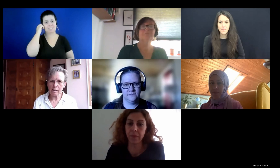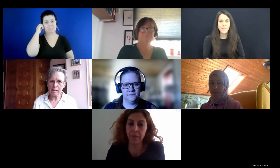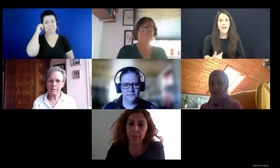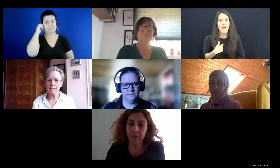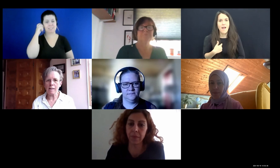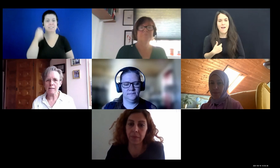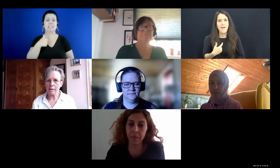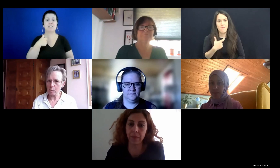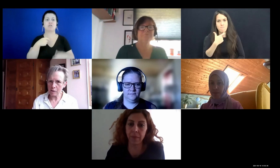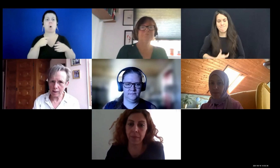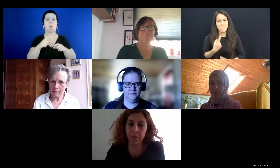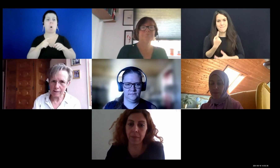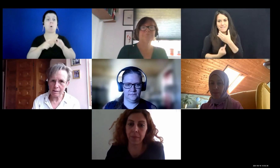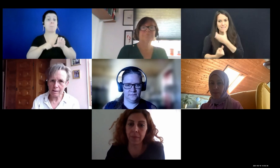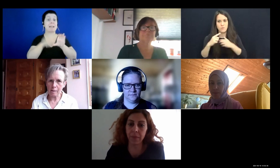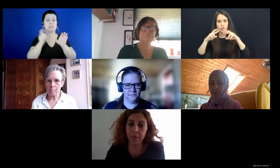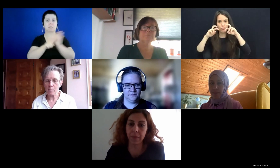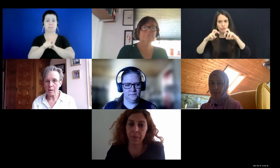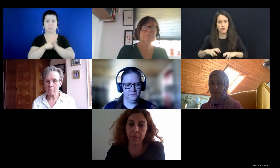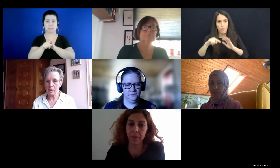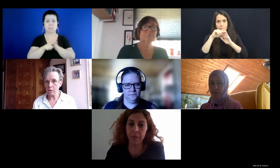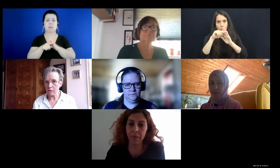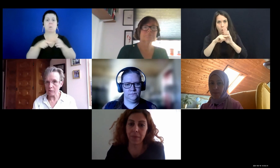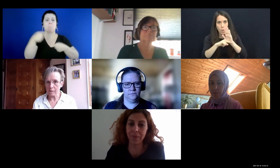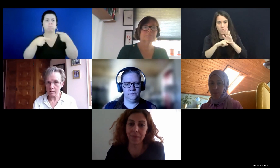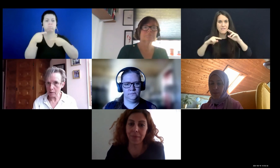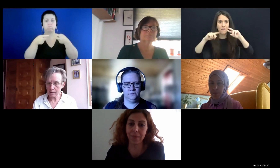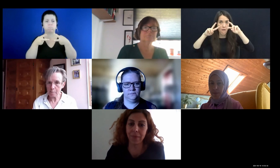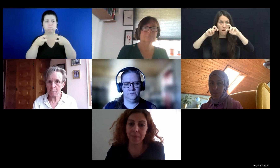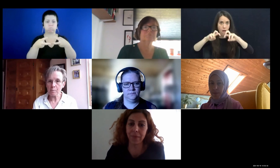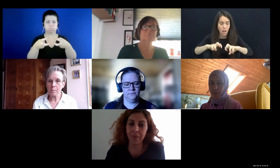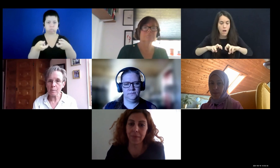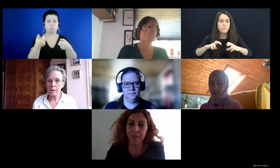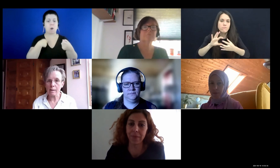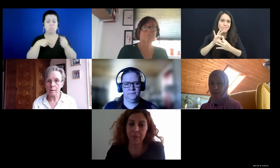policy analyst, and I specialize in research on disability.